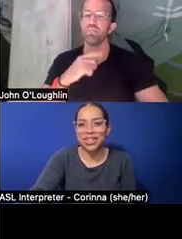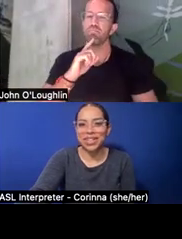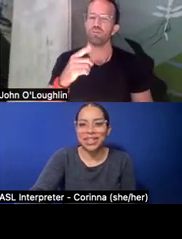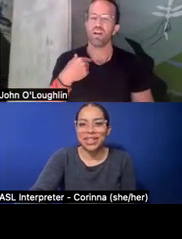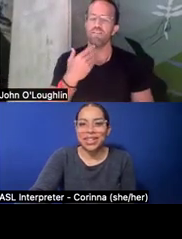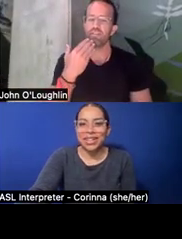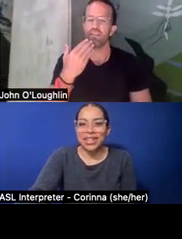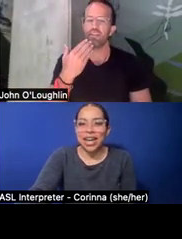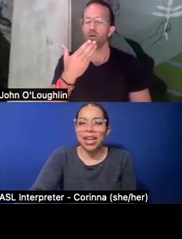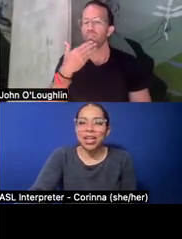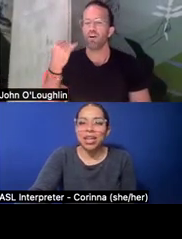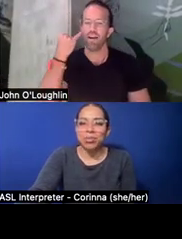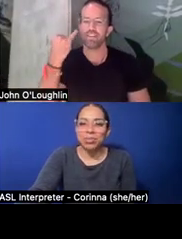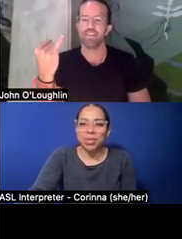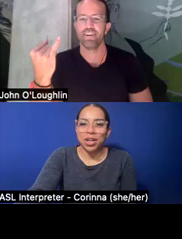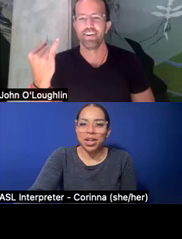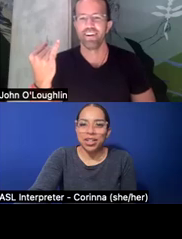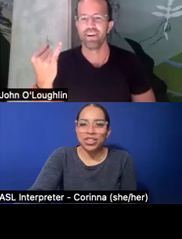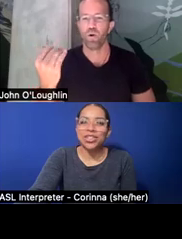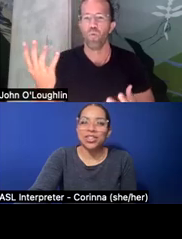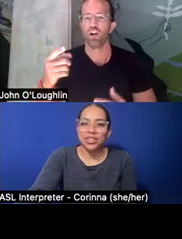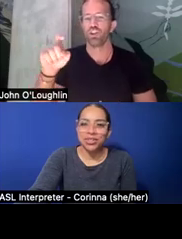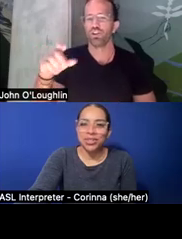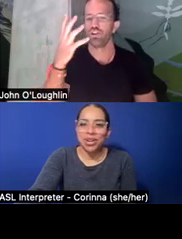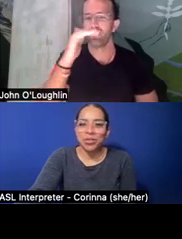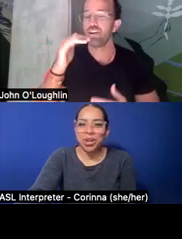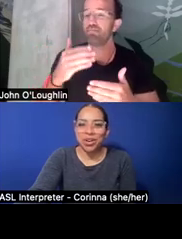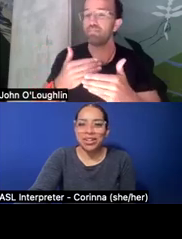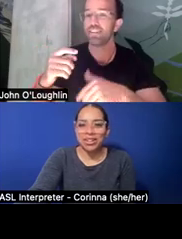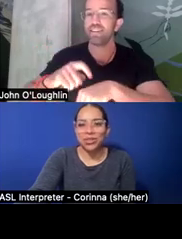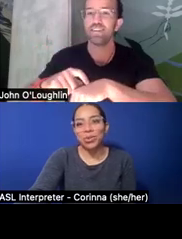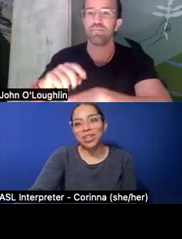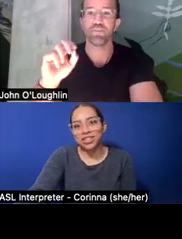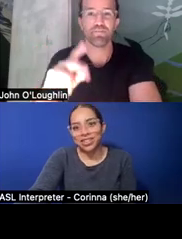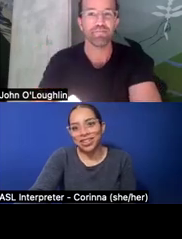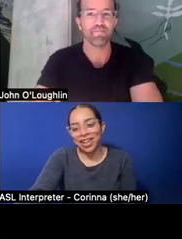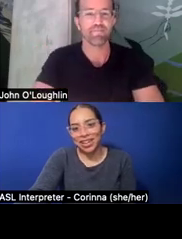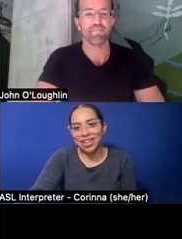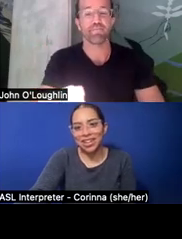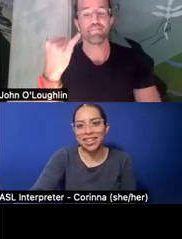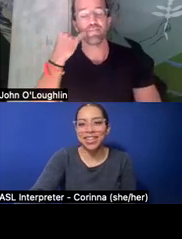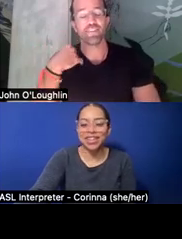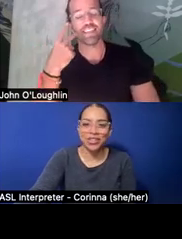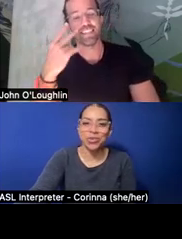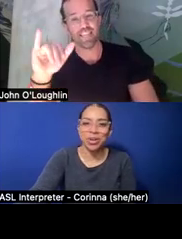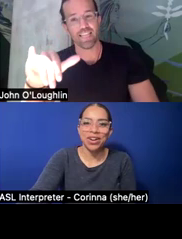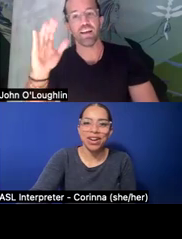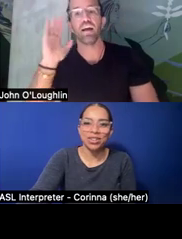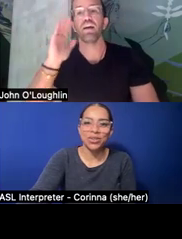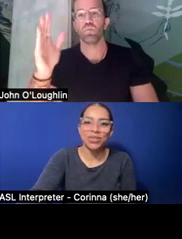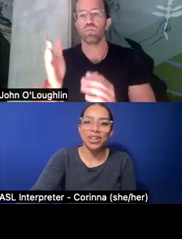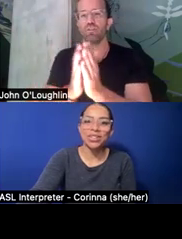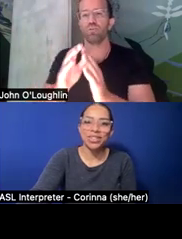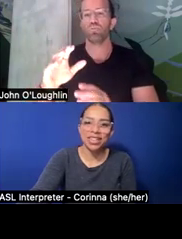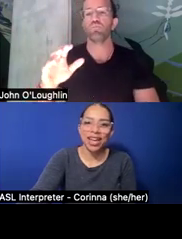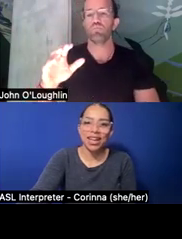So I am sure you have a better idea of what it should look like from here on out.